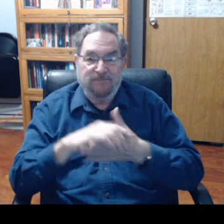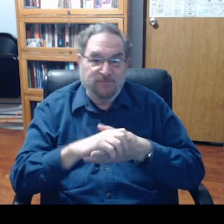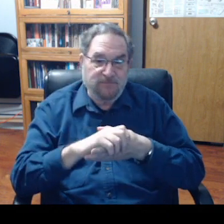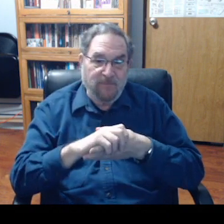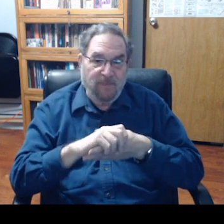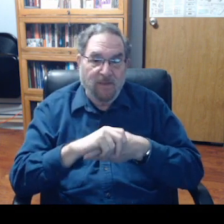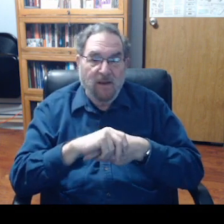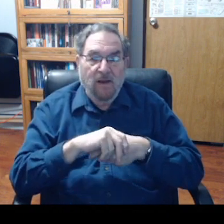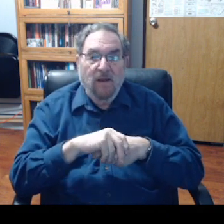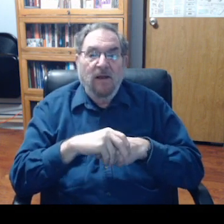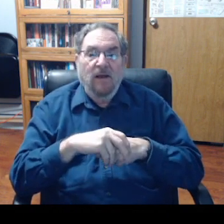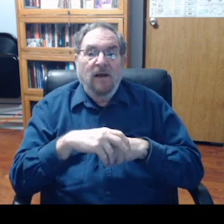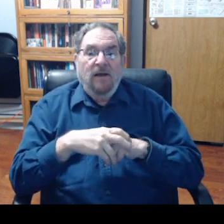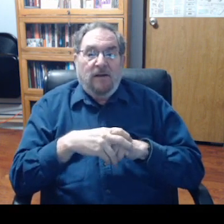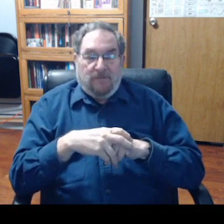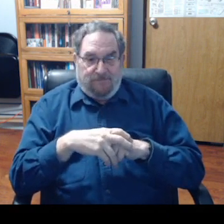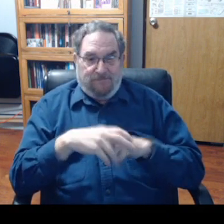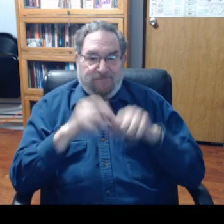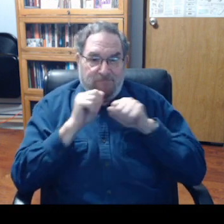Eden.